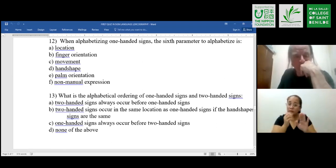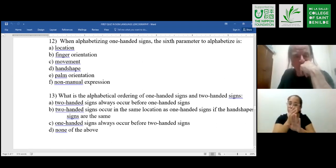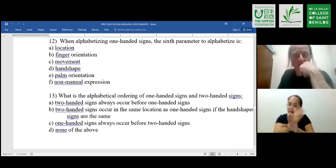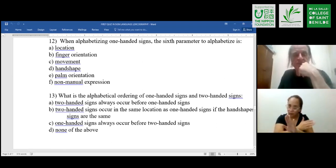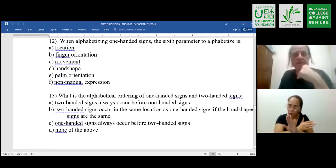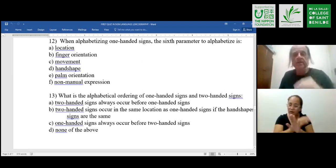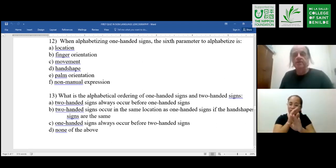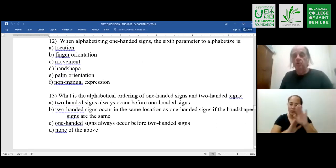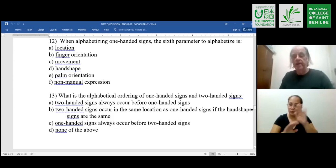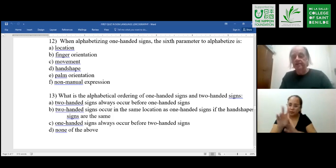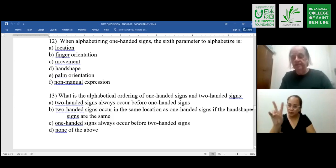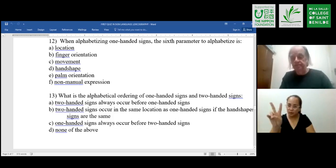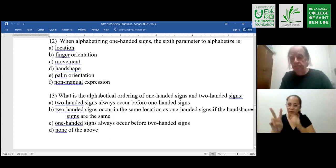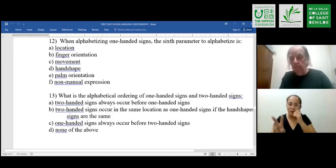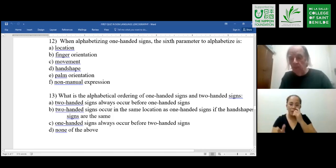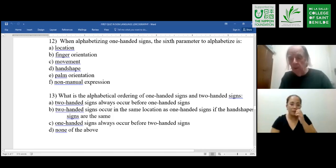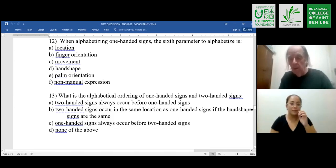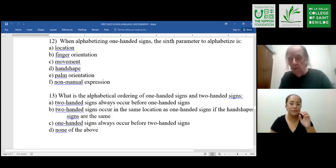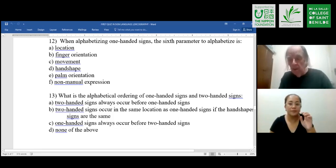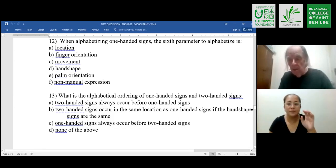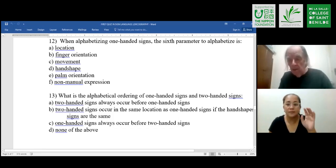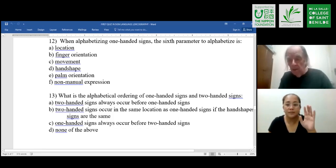C. C is correct.